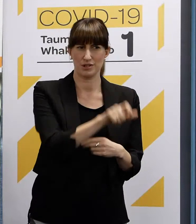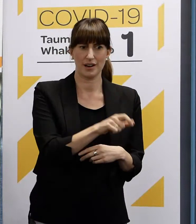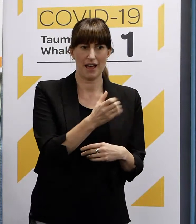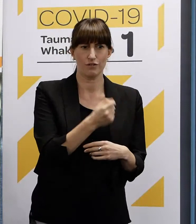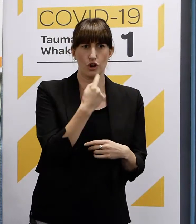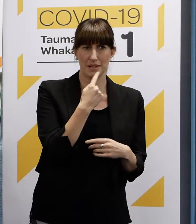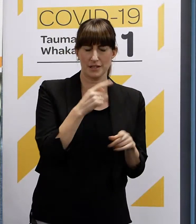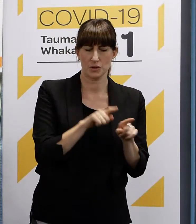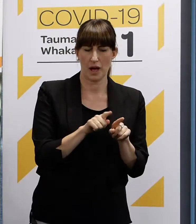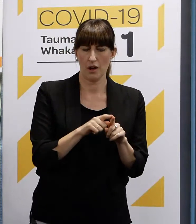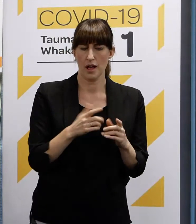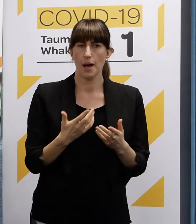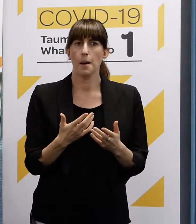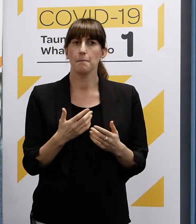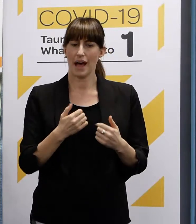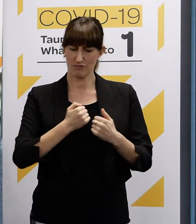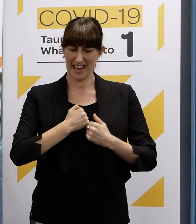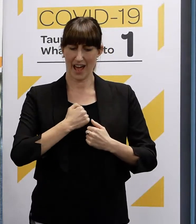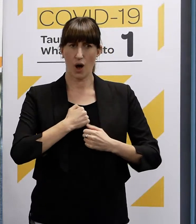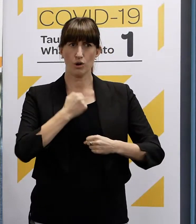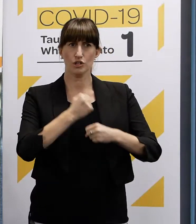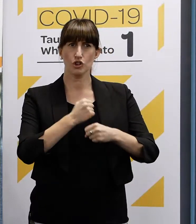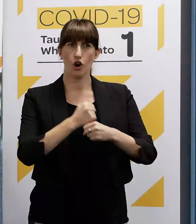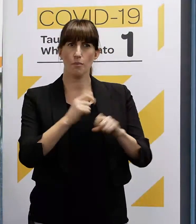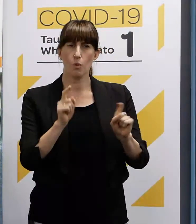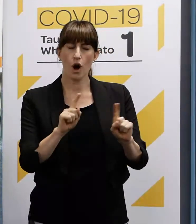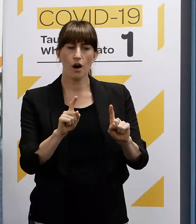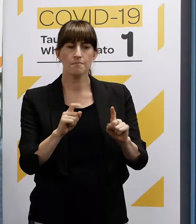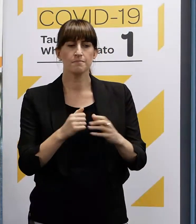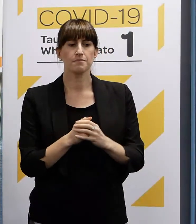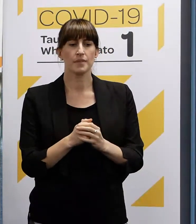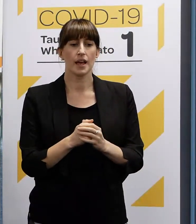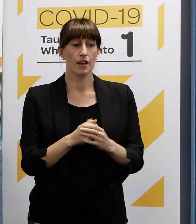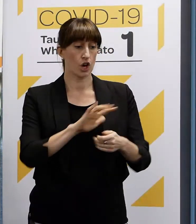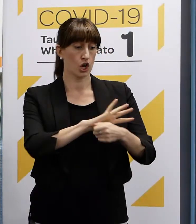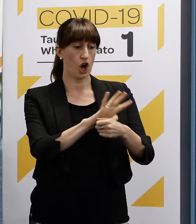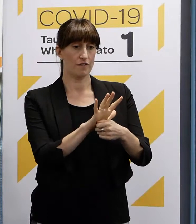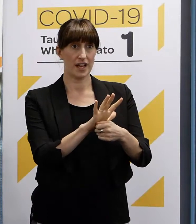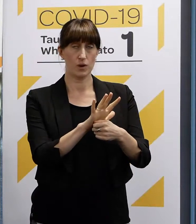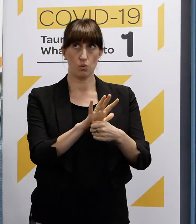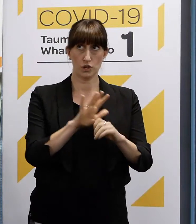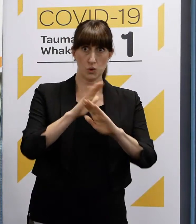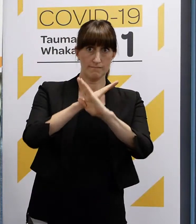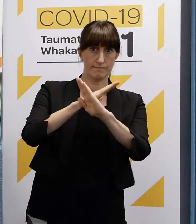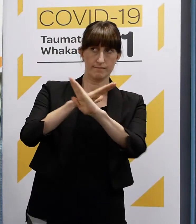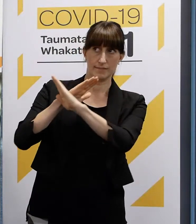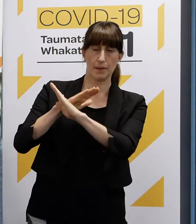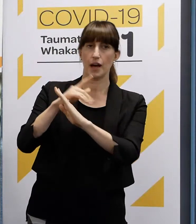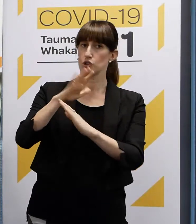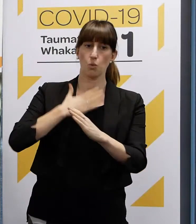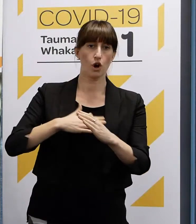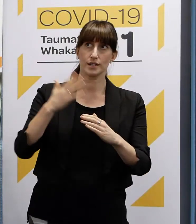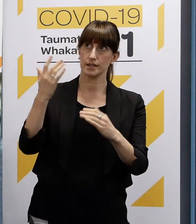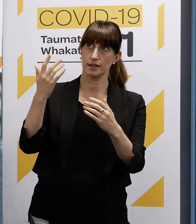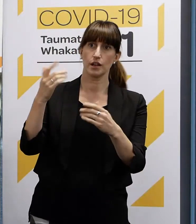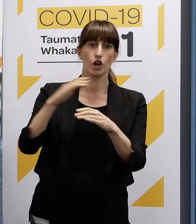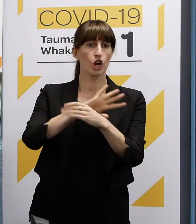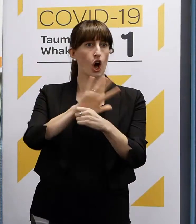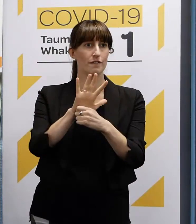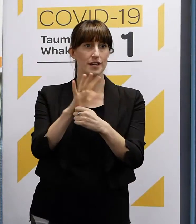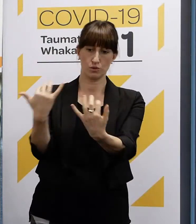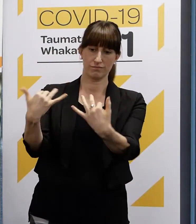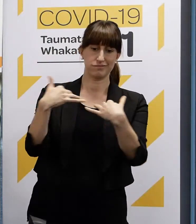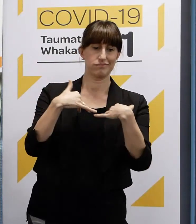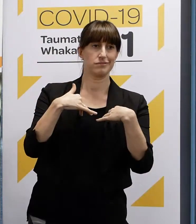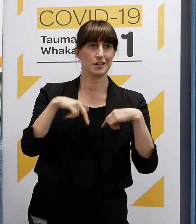not, that we're preventing the virus coming into New Zealand, and to have really good mechanisms in place to detect the virus if